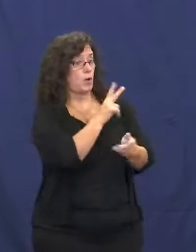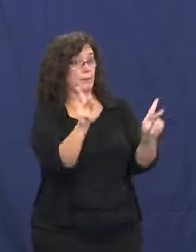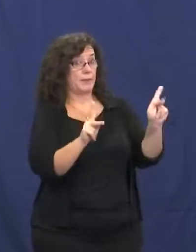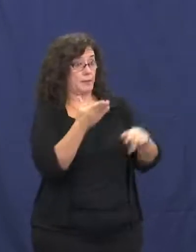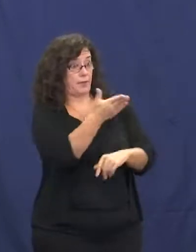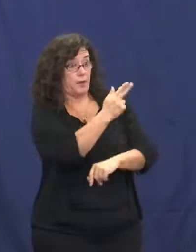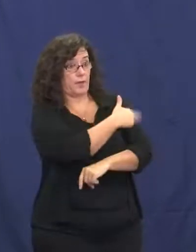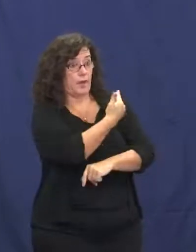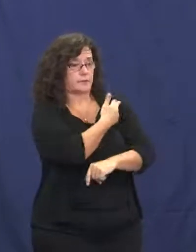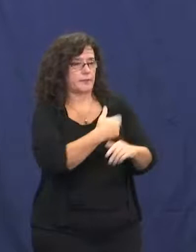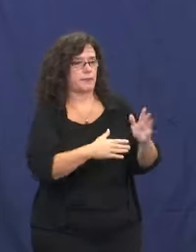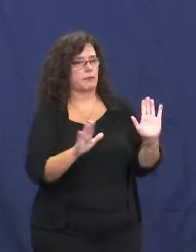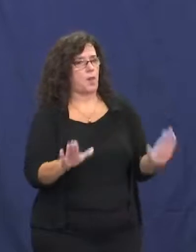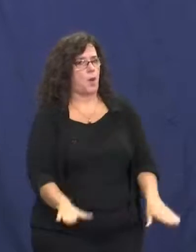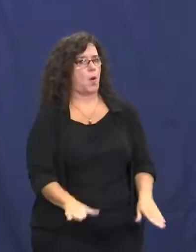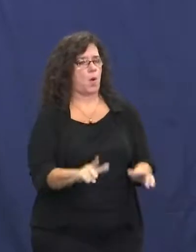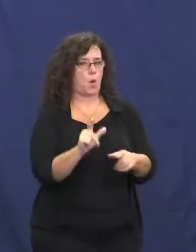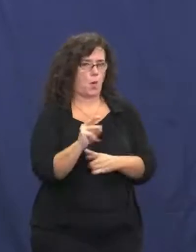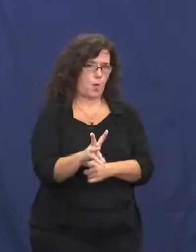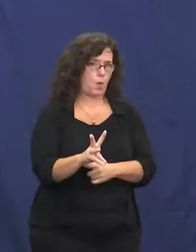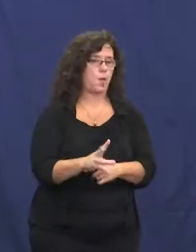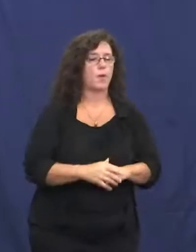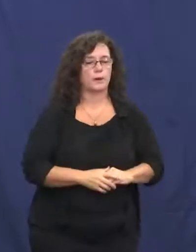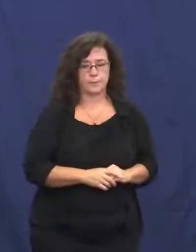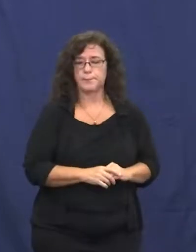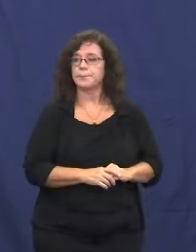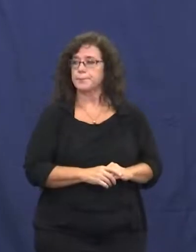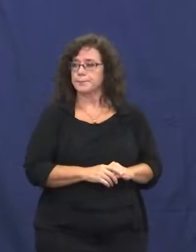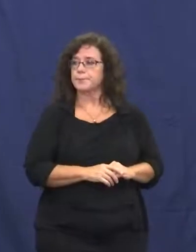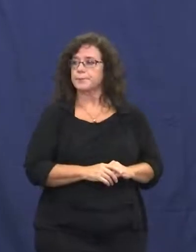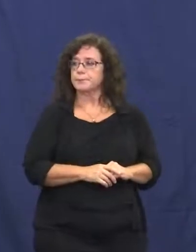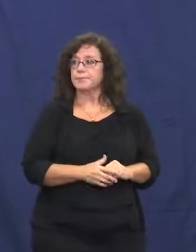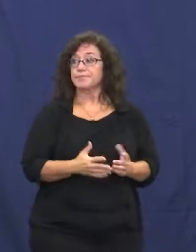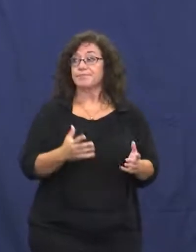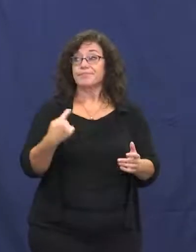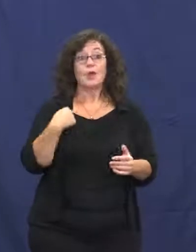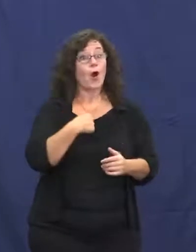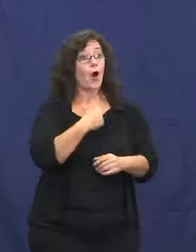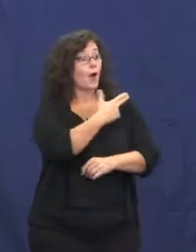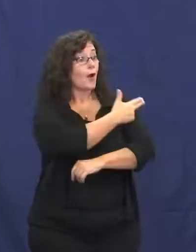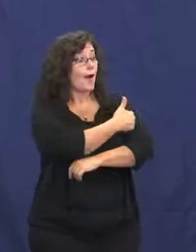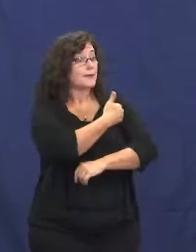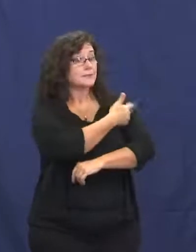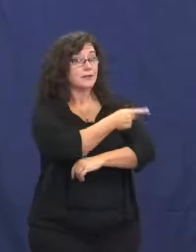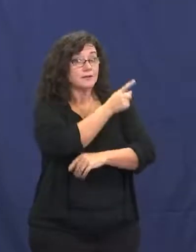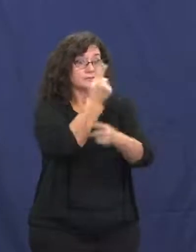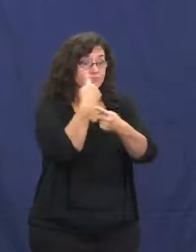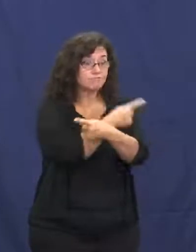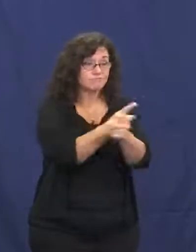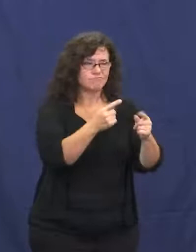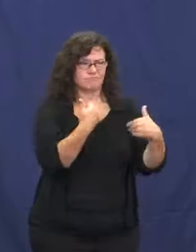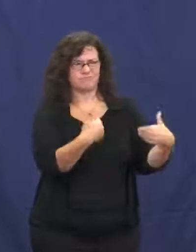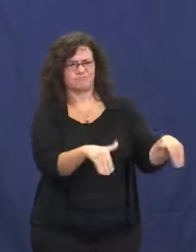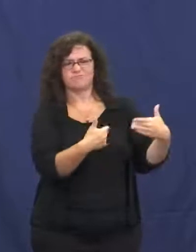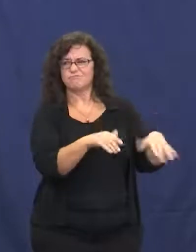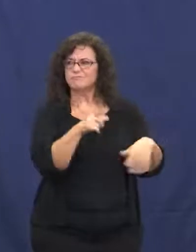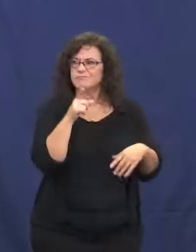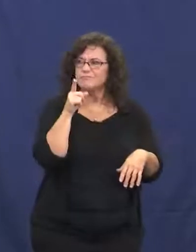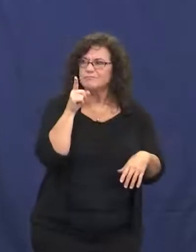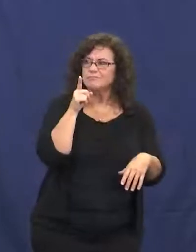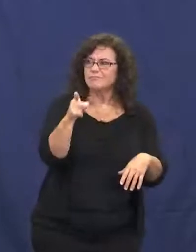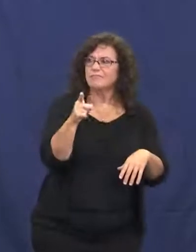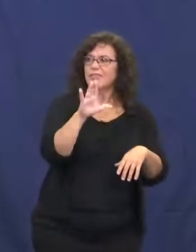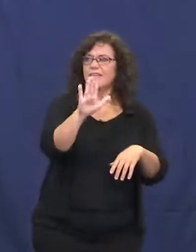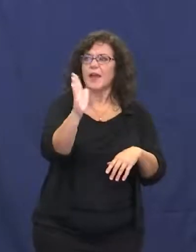Our hospitals continue to just be excellent partners. Look at our percent of ICU beds currently available at 44%,